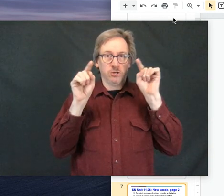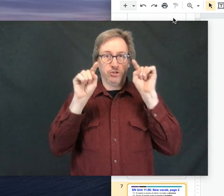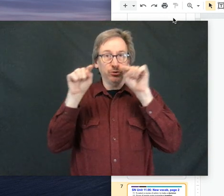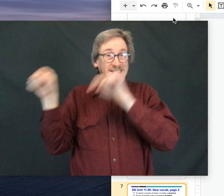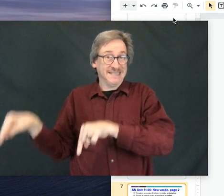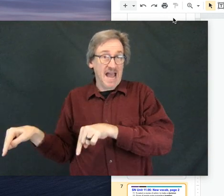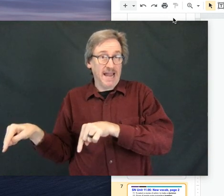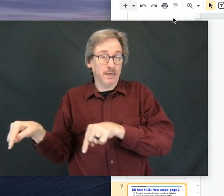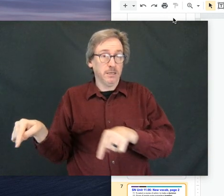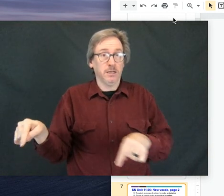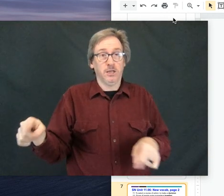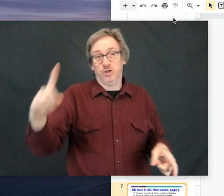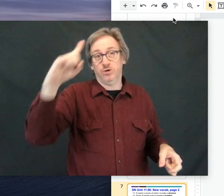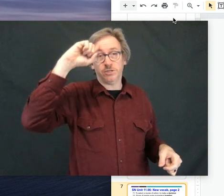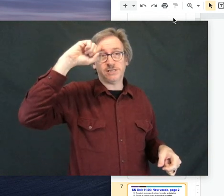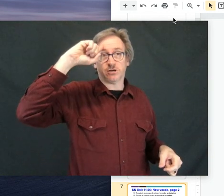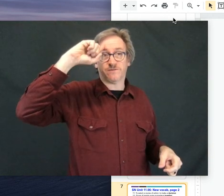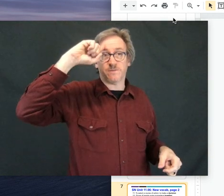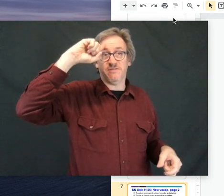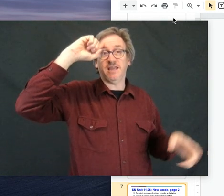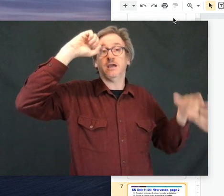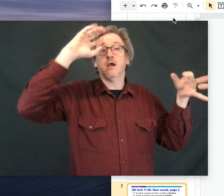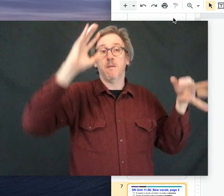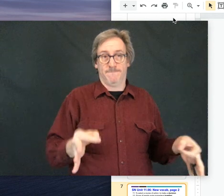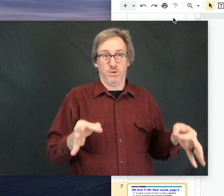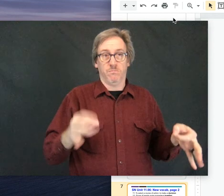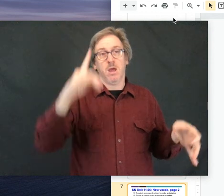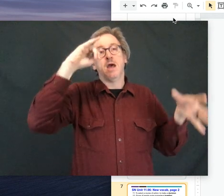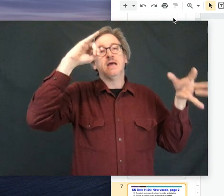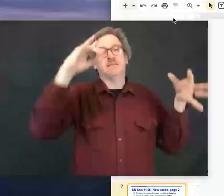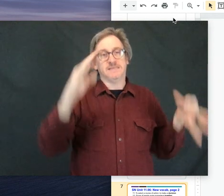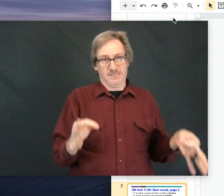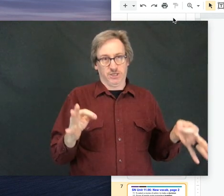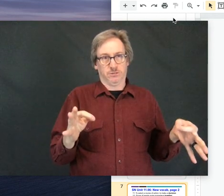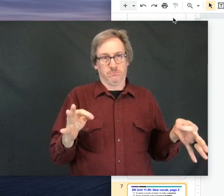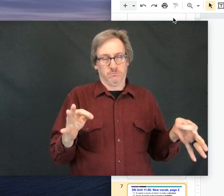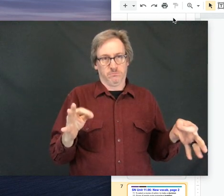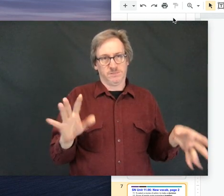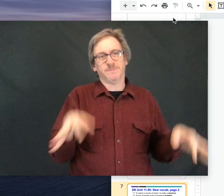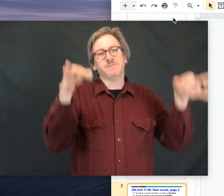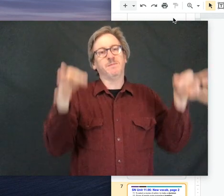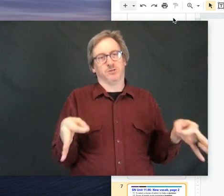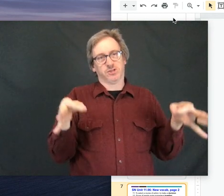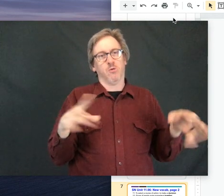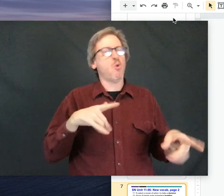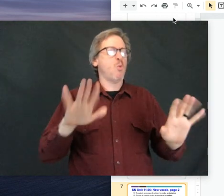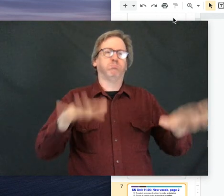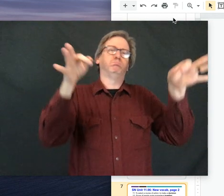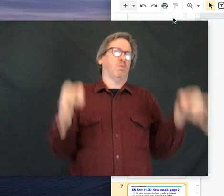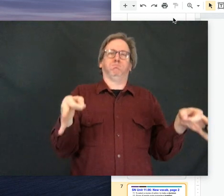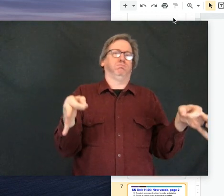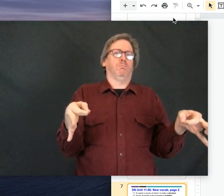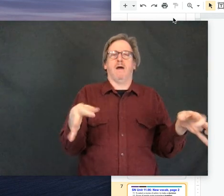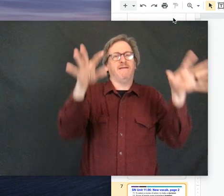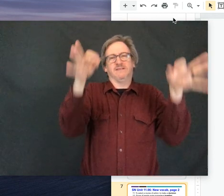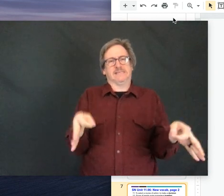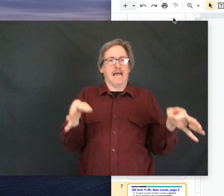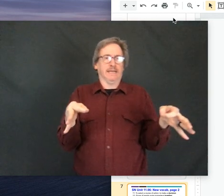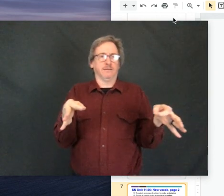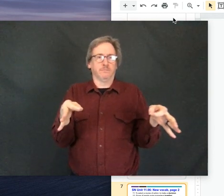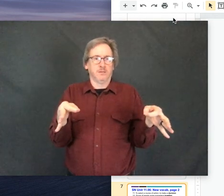so to decide usually starts from think, decision. Sometimes people just go, ooh,